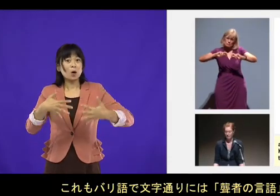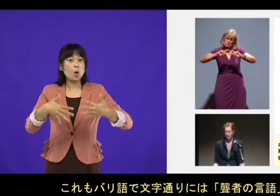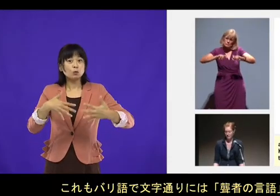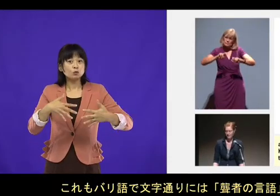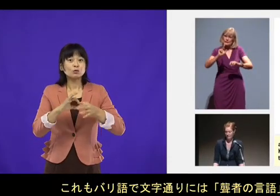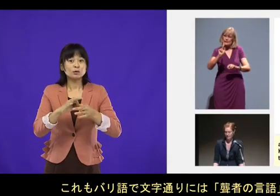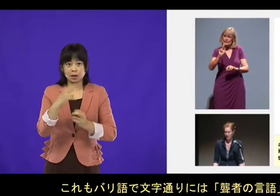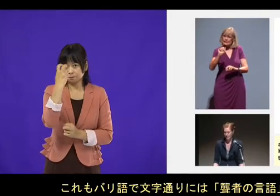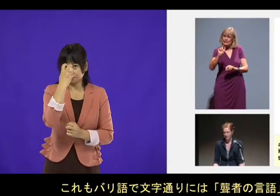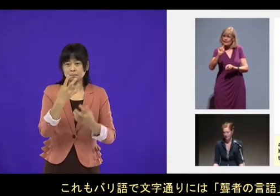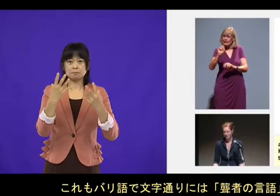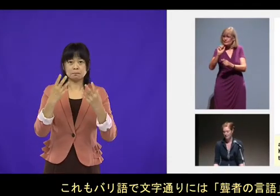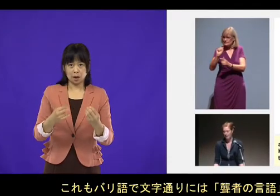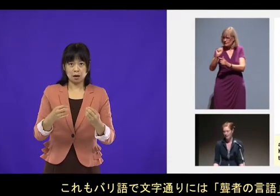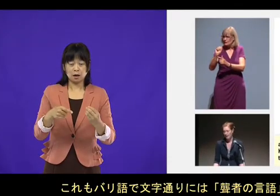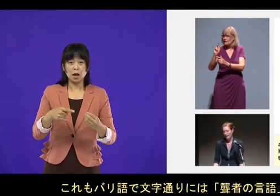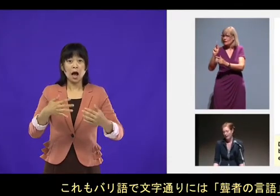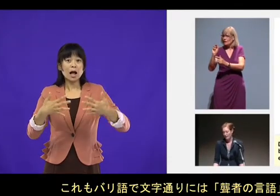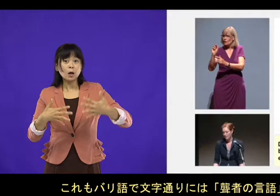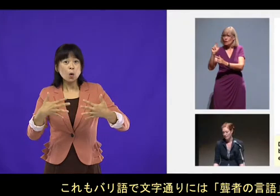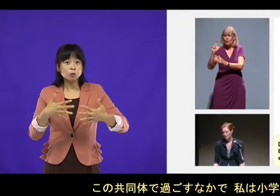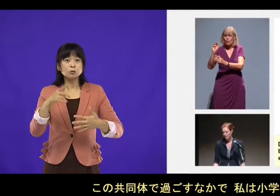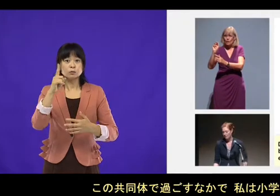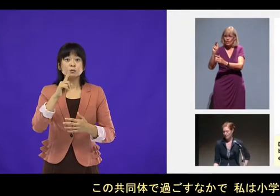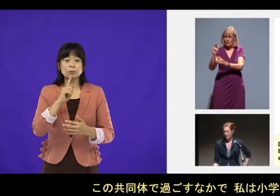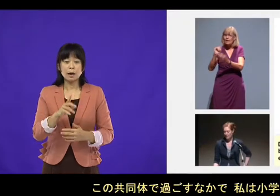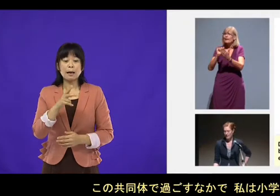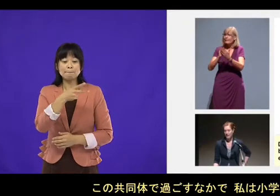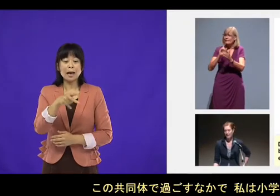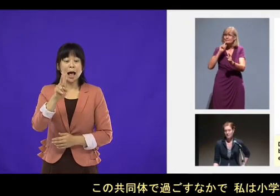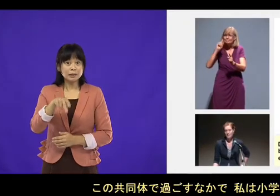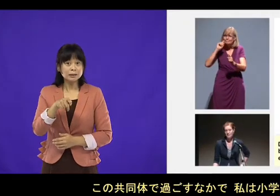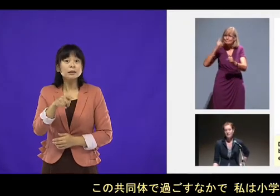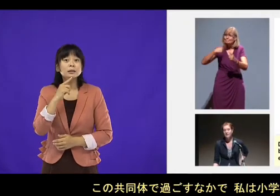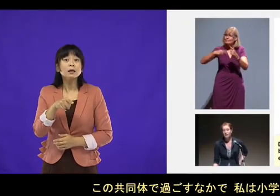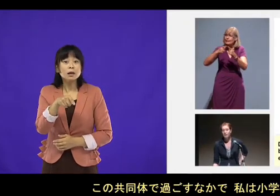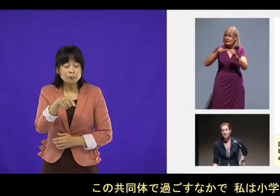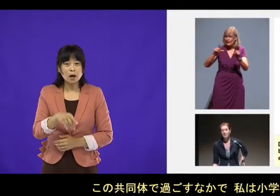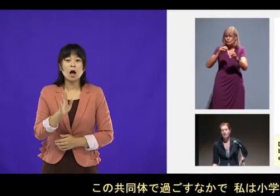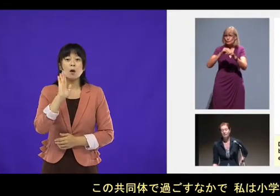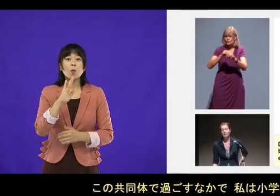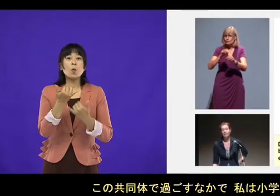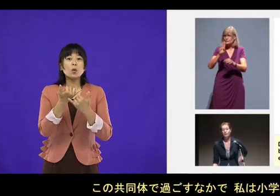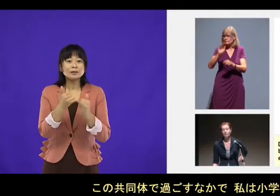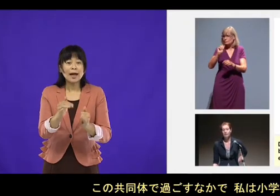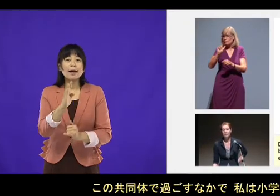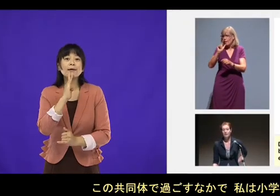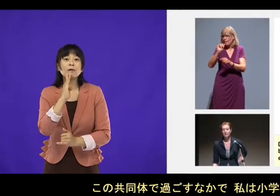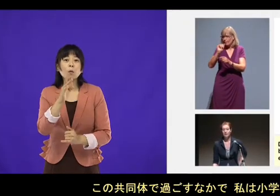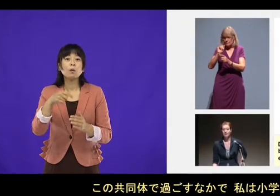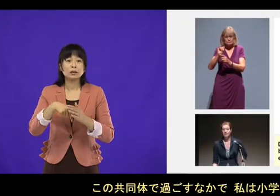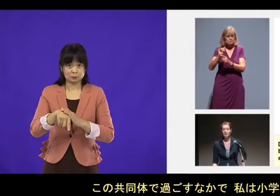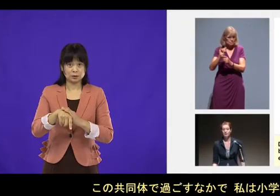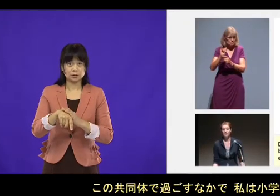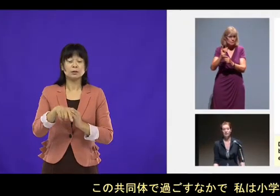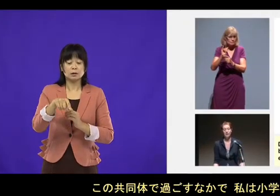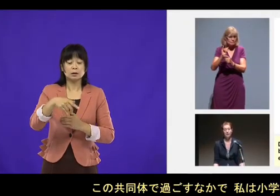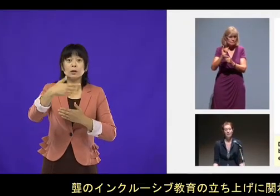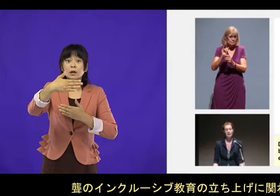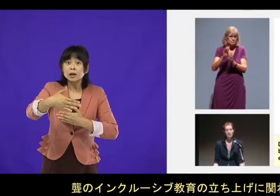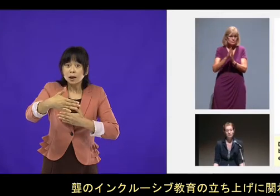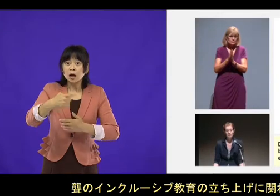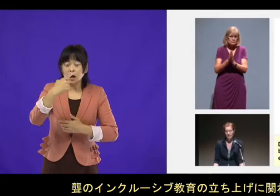the language of the deaf in Balinese. And during the times that I spent in the community, I've been involved in the initiation